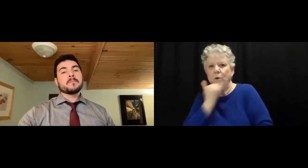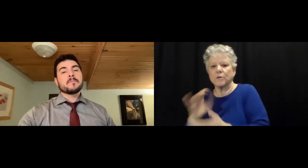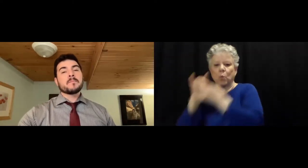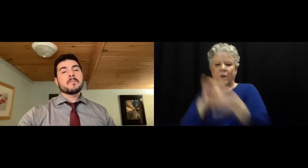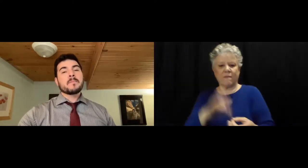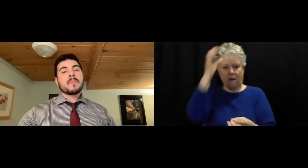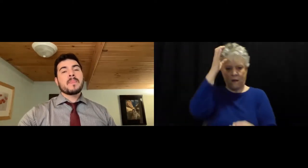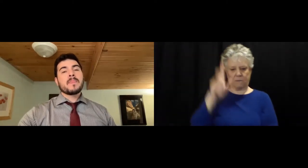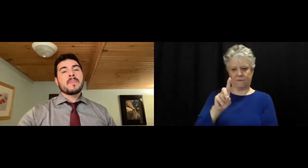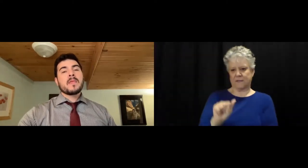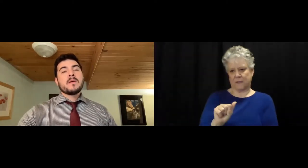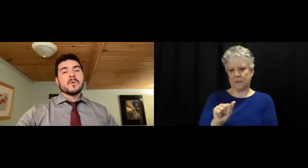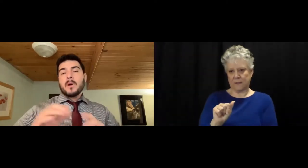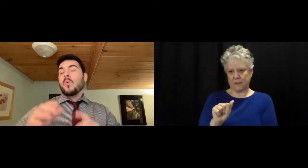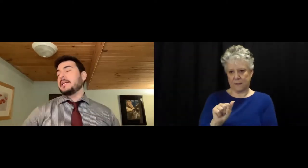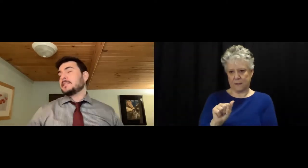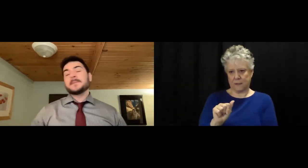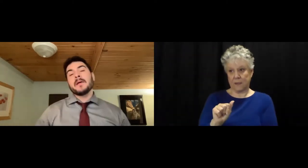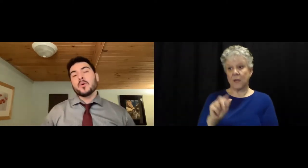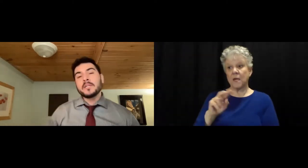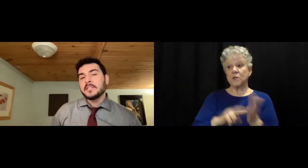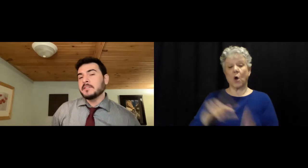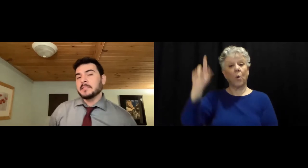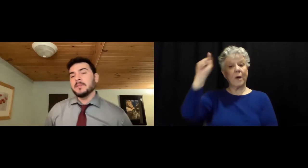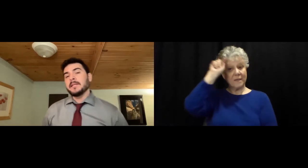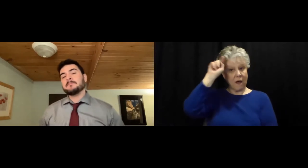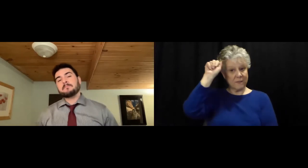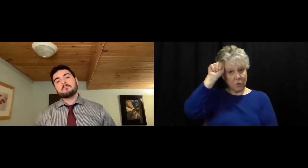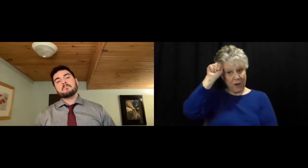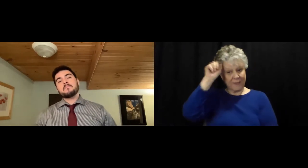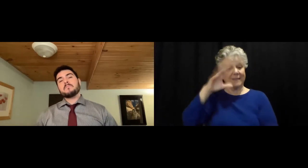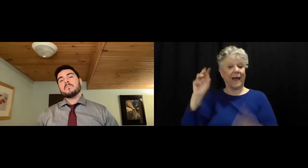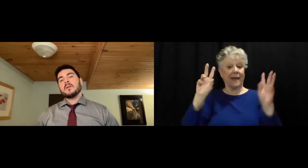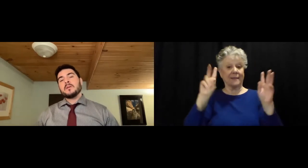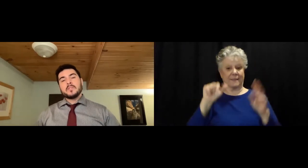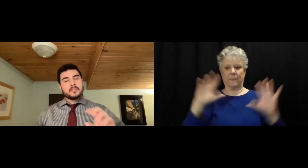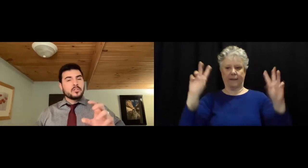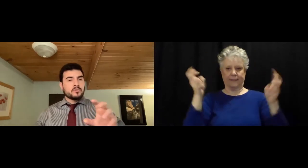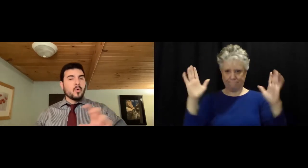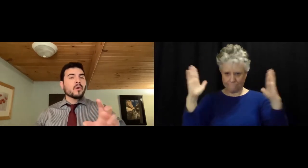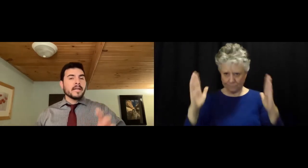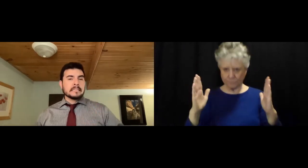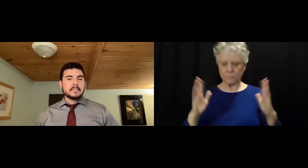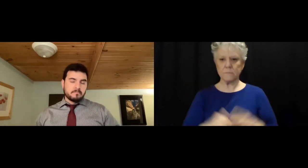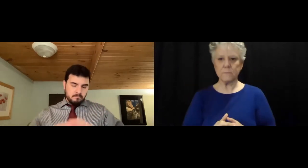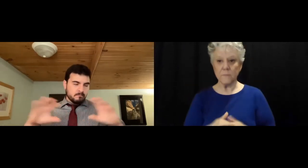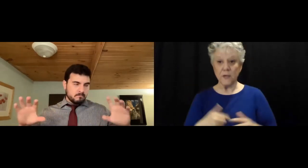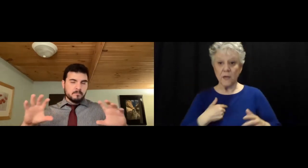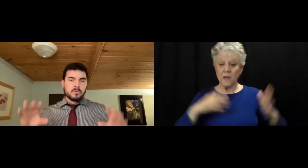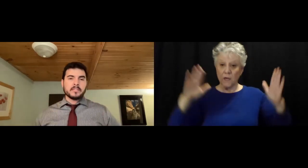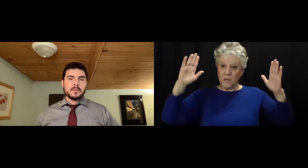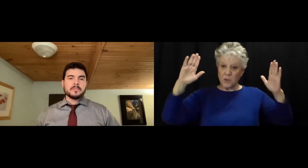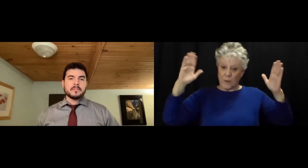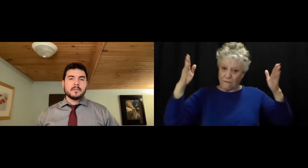disability. So Aquinas and the question of disability. So to orient us